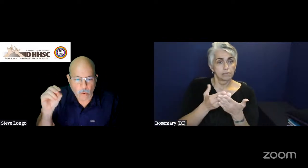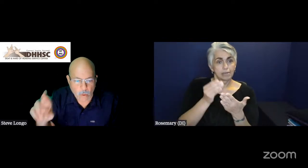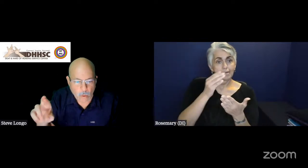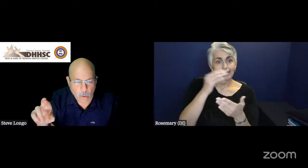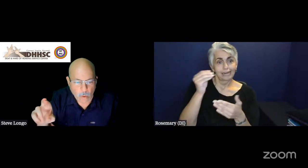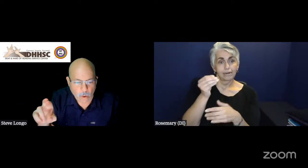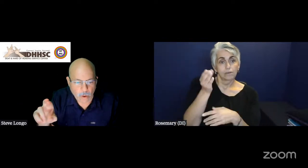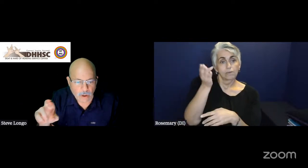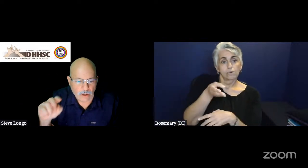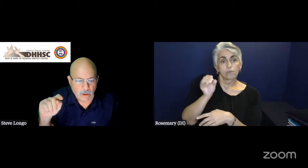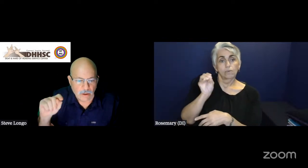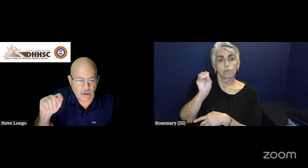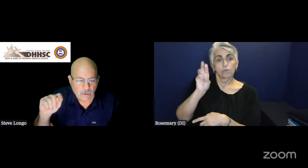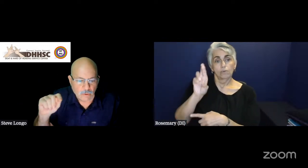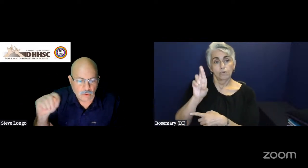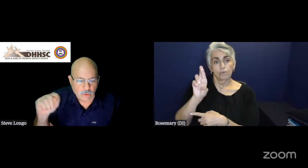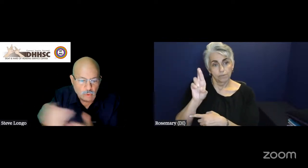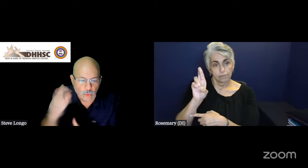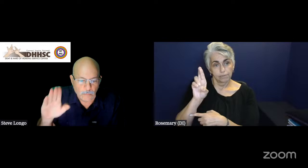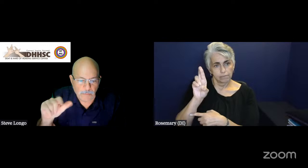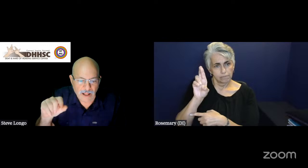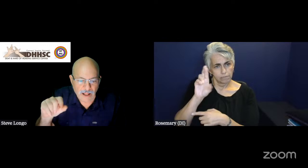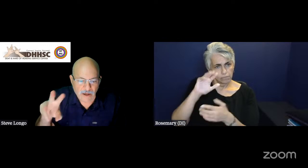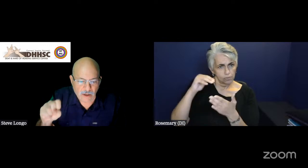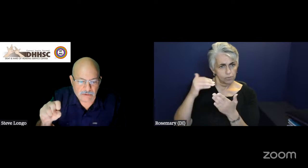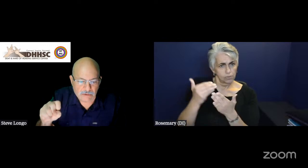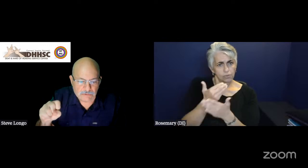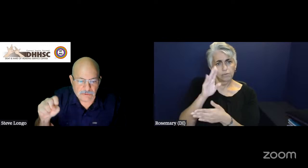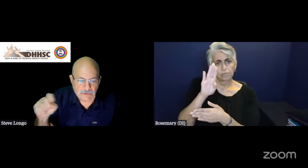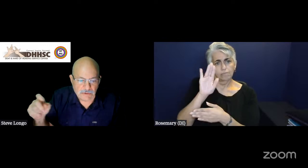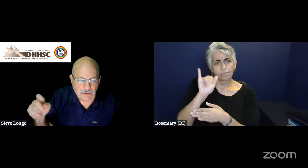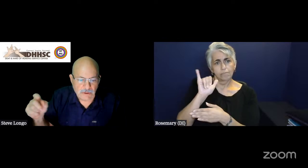in toto and or